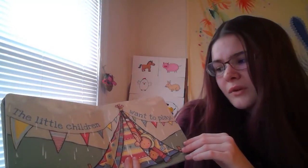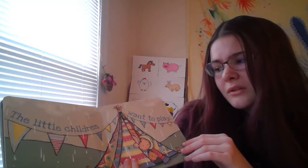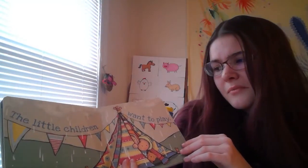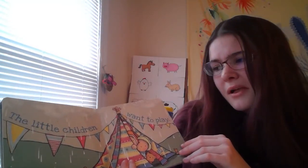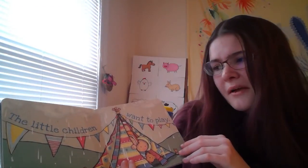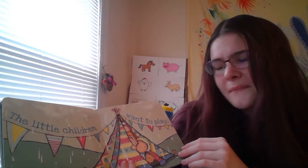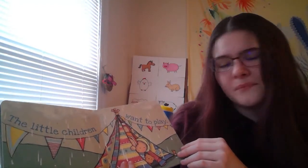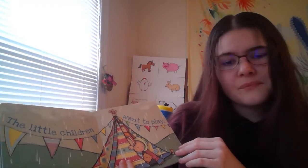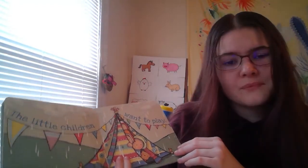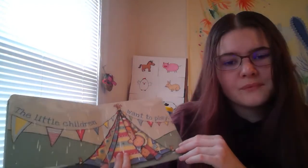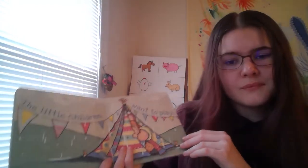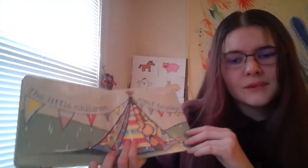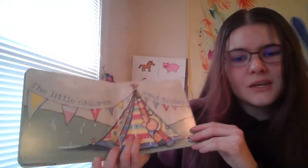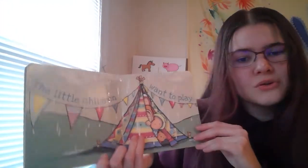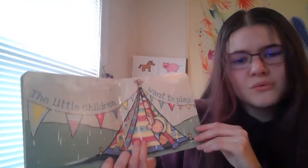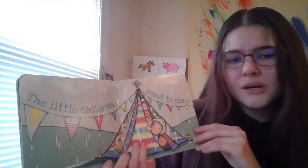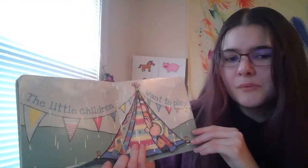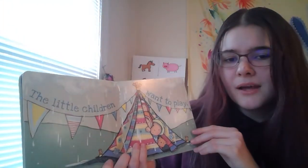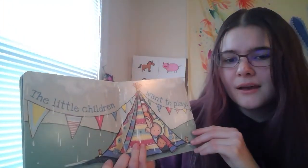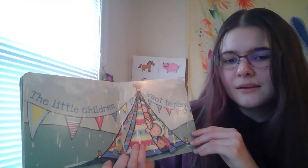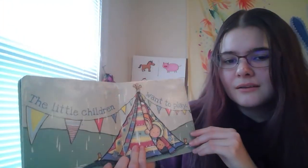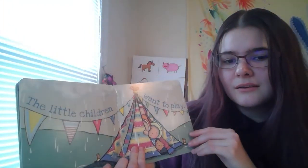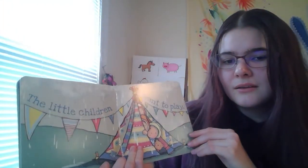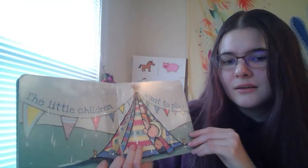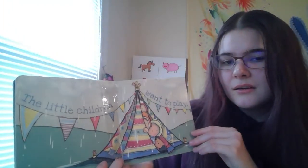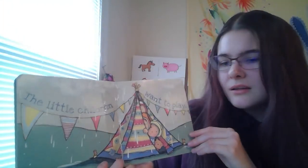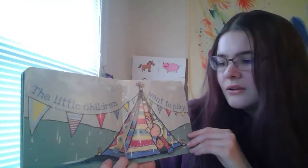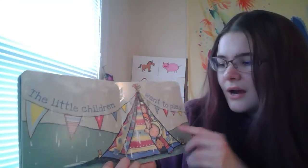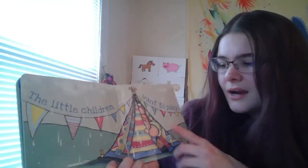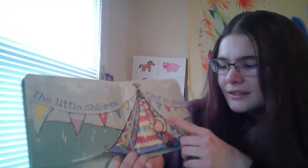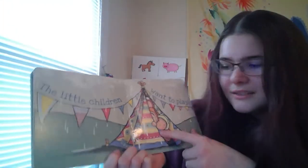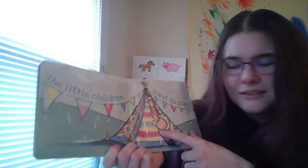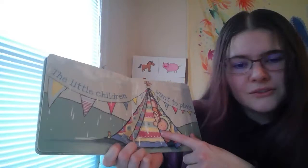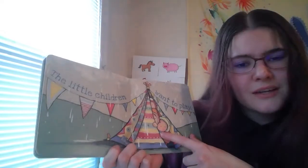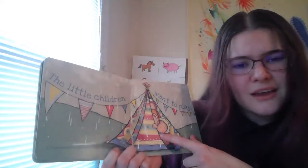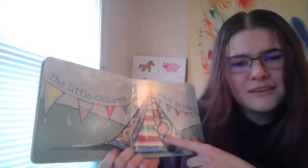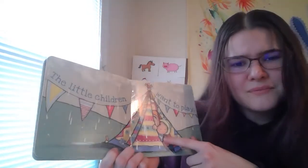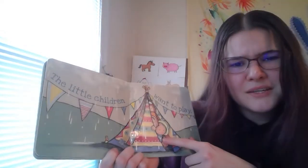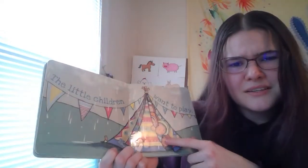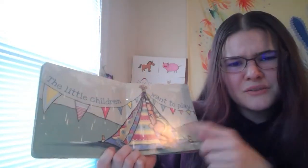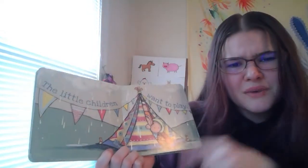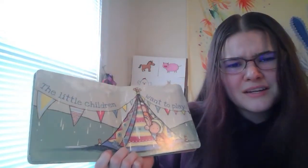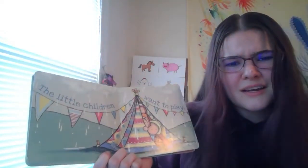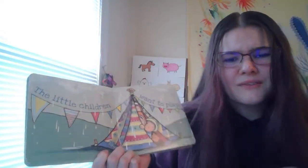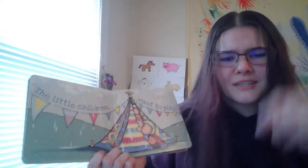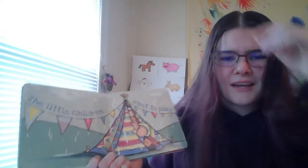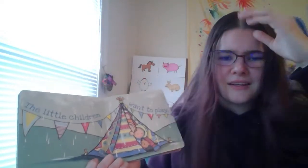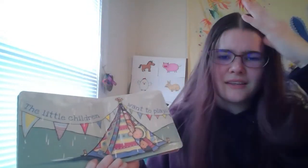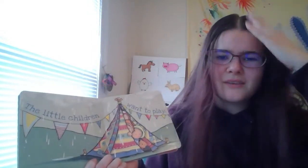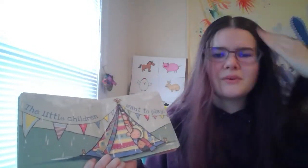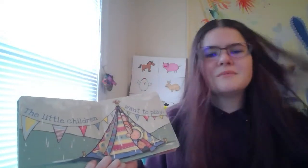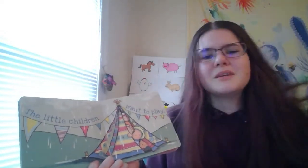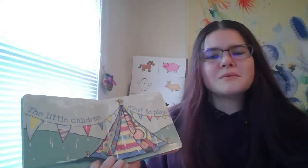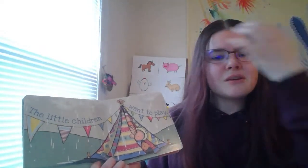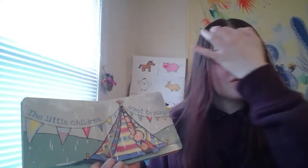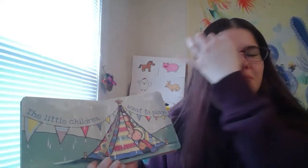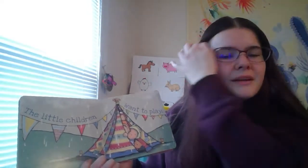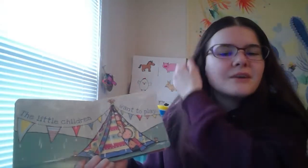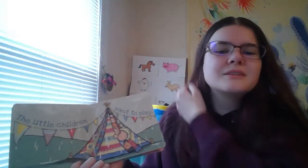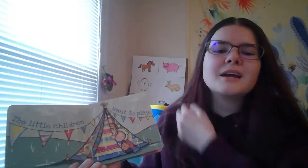want to play. They just want to play. They're hiding in the tent because it's raining outside and they want to be able to go play outside